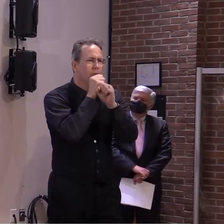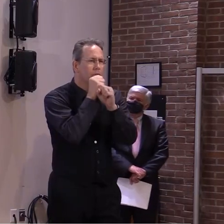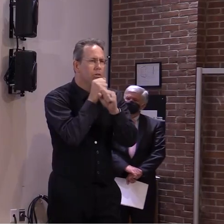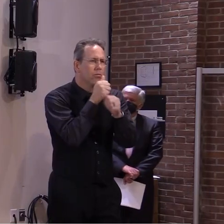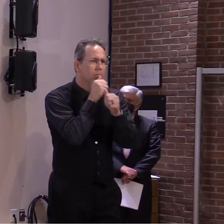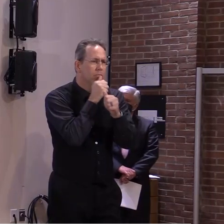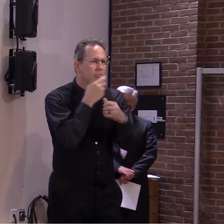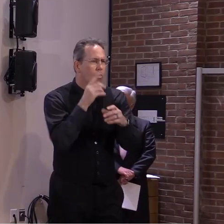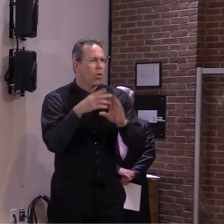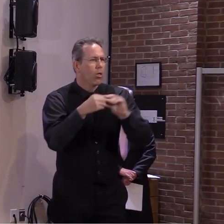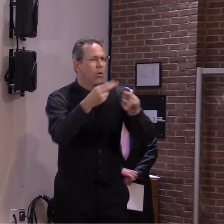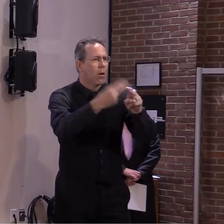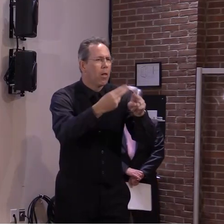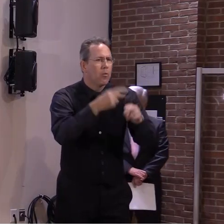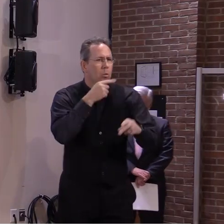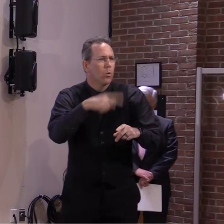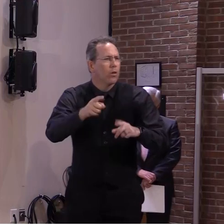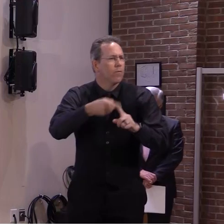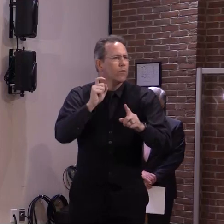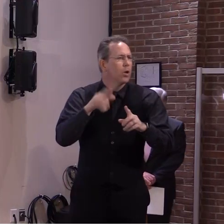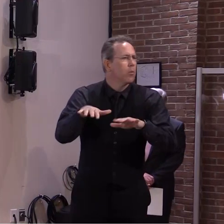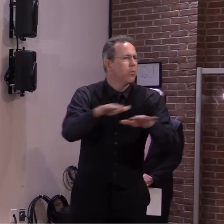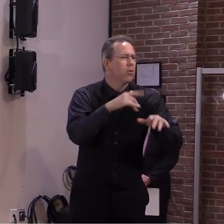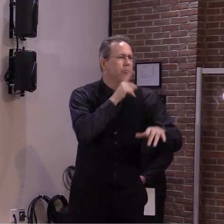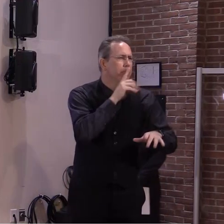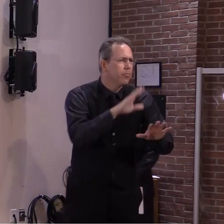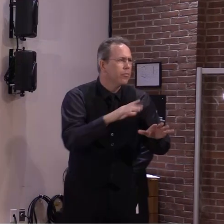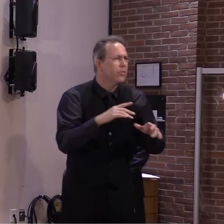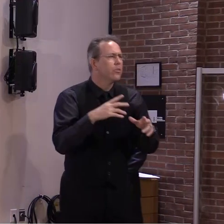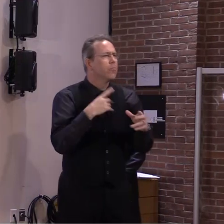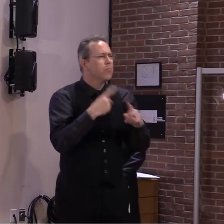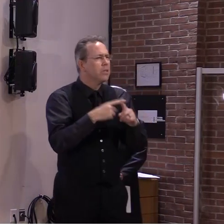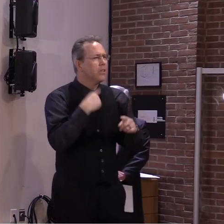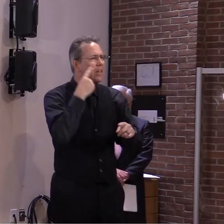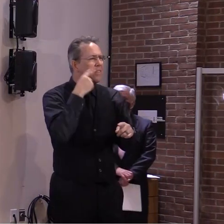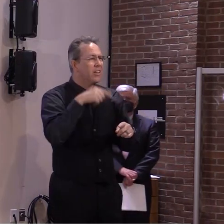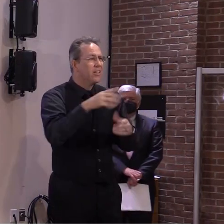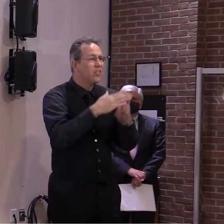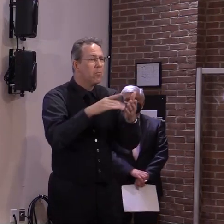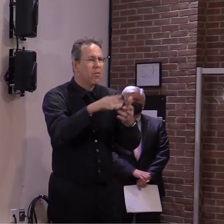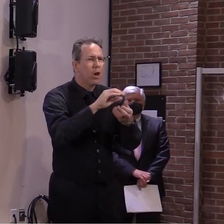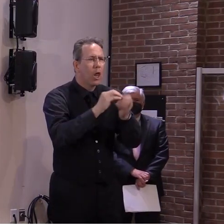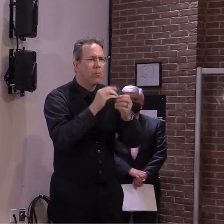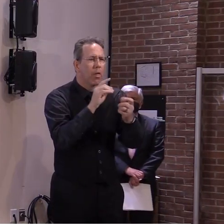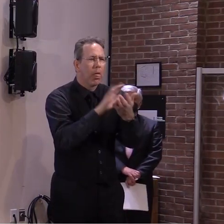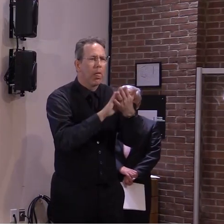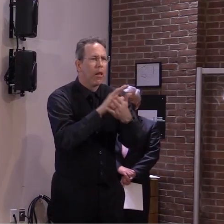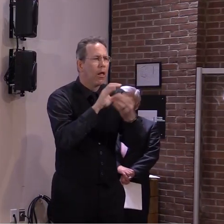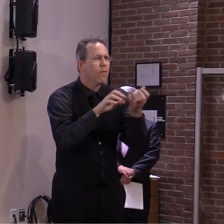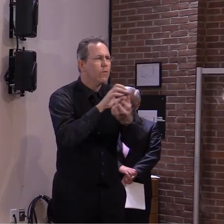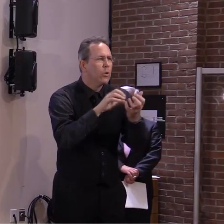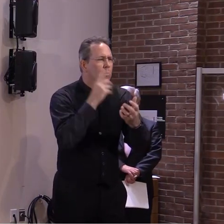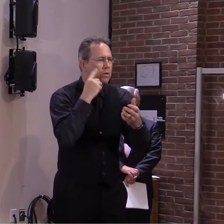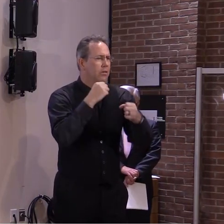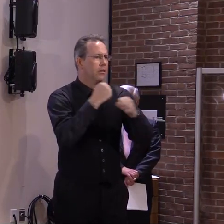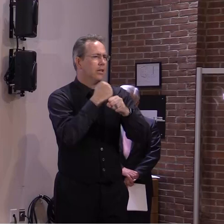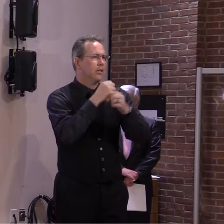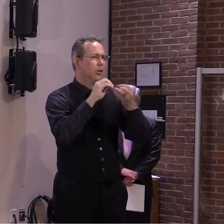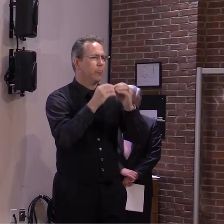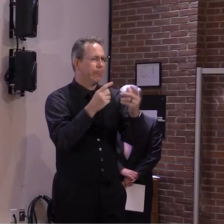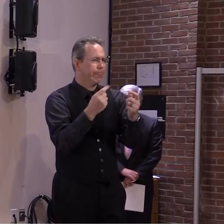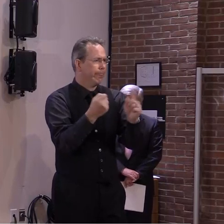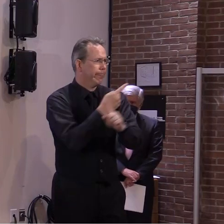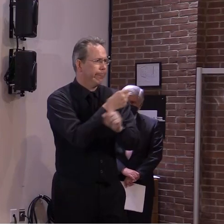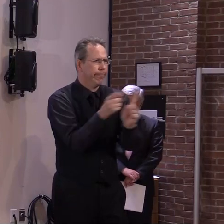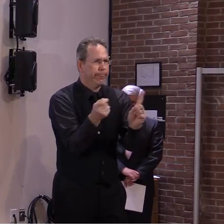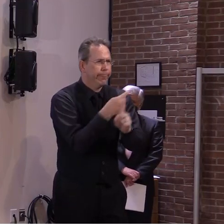the statistician world, using knowledge of statistics and how that behaves when